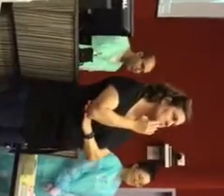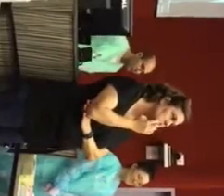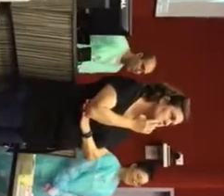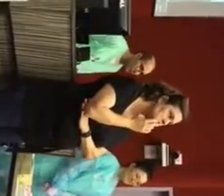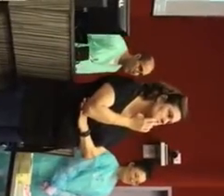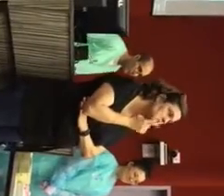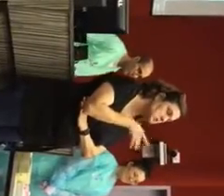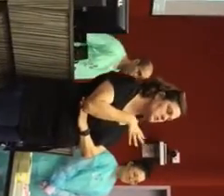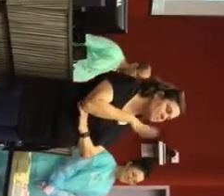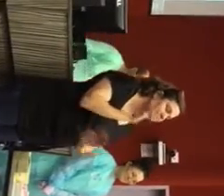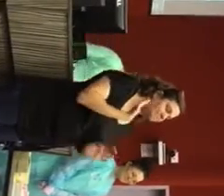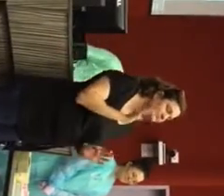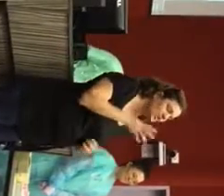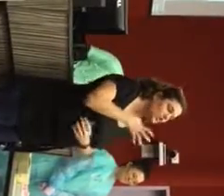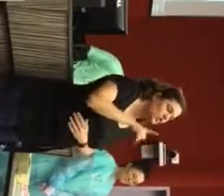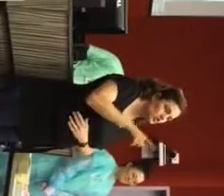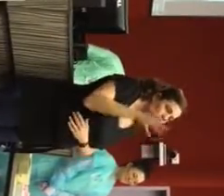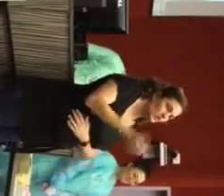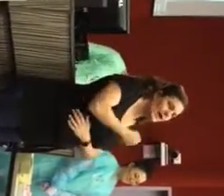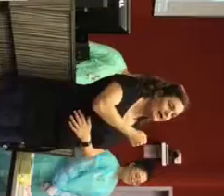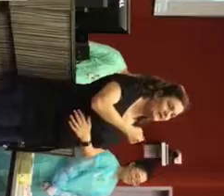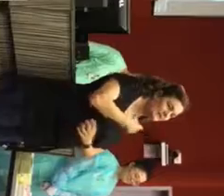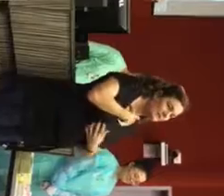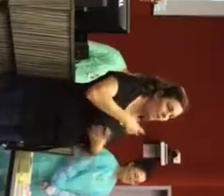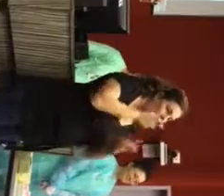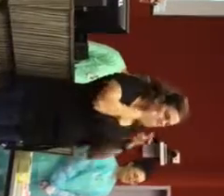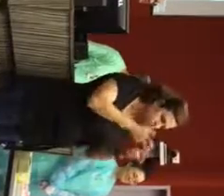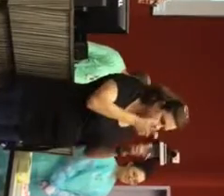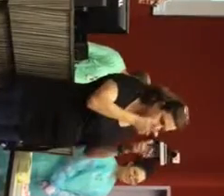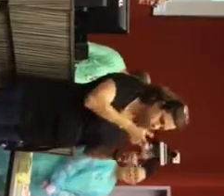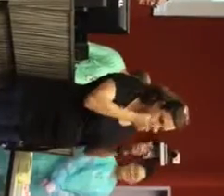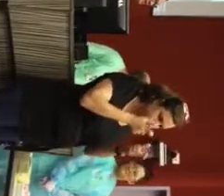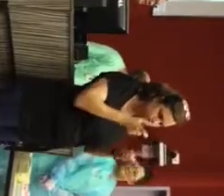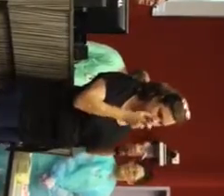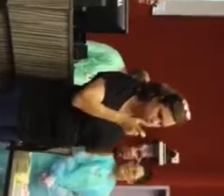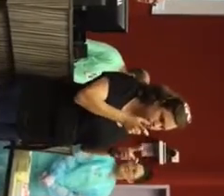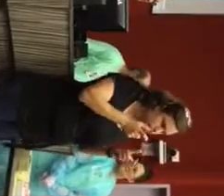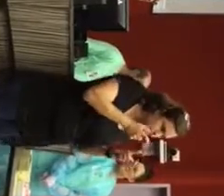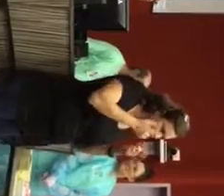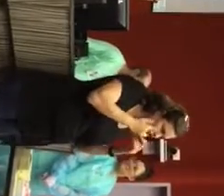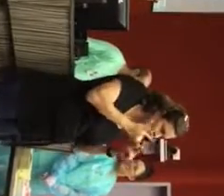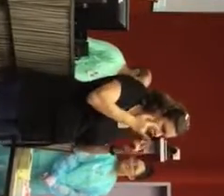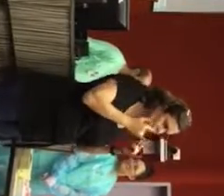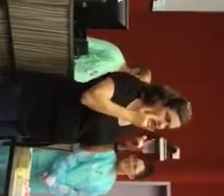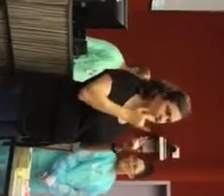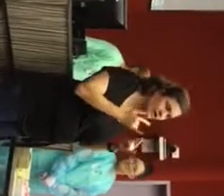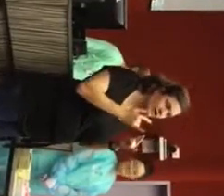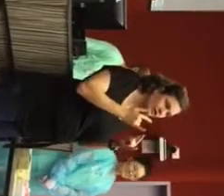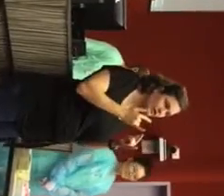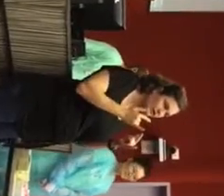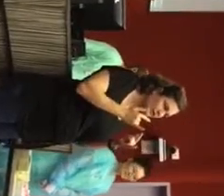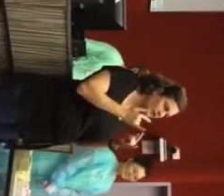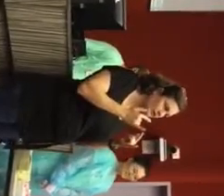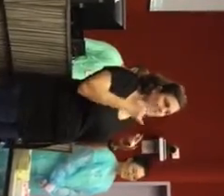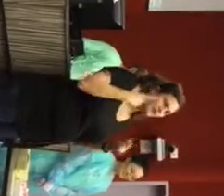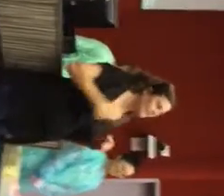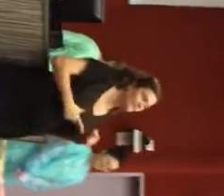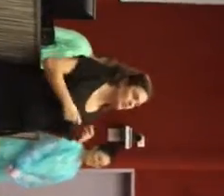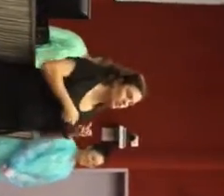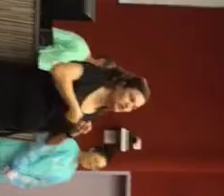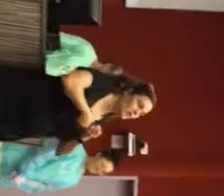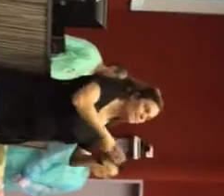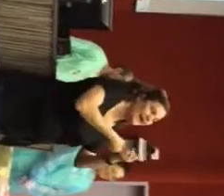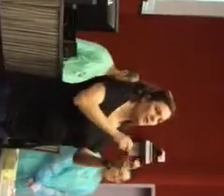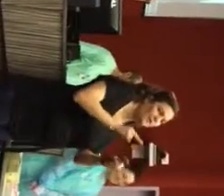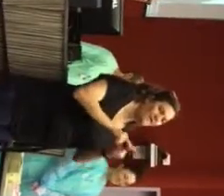You'd probably need to be more vigilant, I would say, simply because, once again, you wouldn't have that ability of reinforcing your teeth with that fluoride.